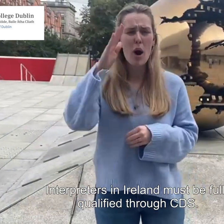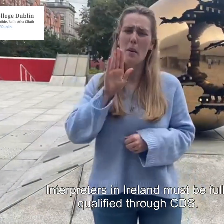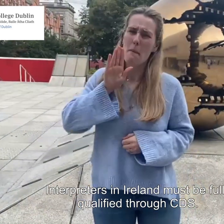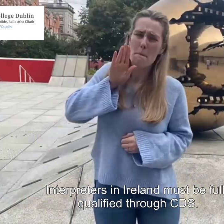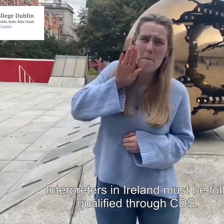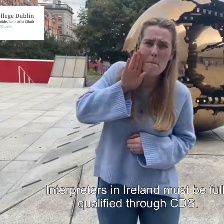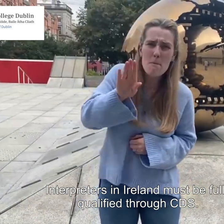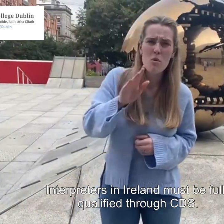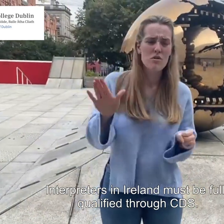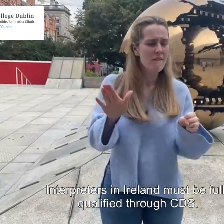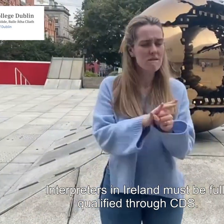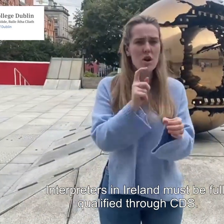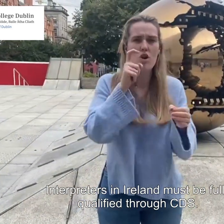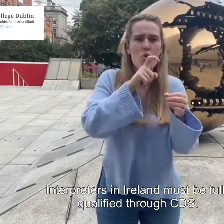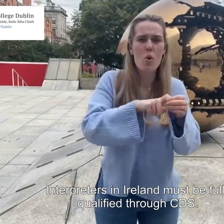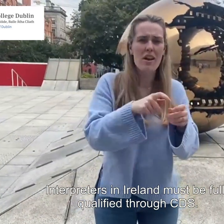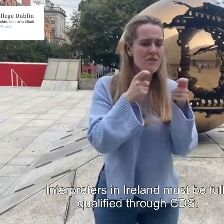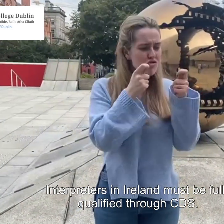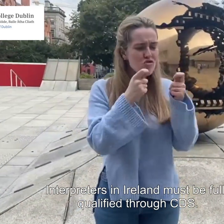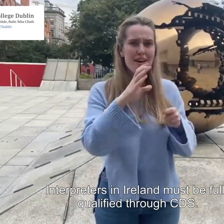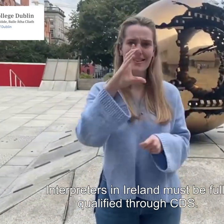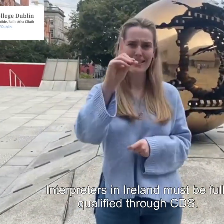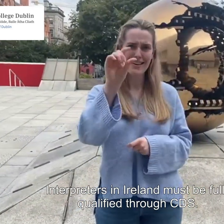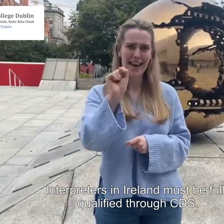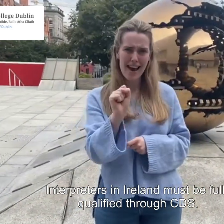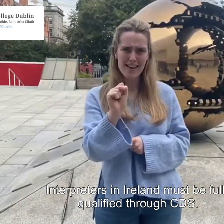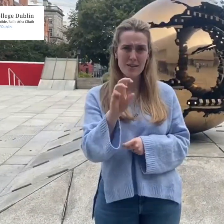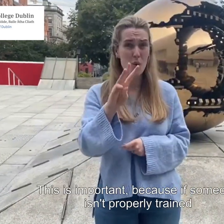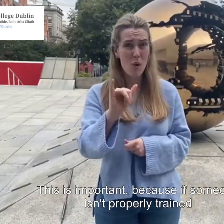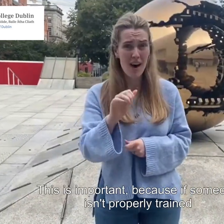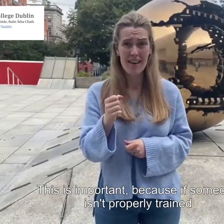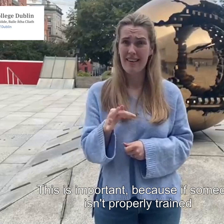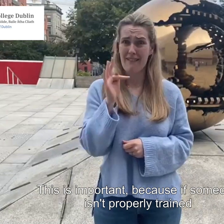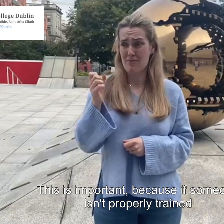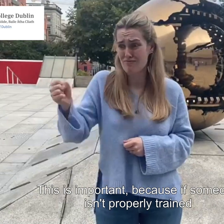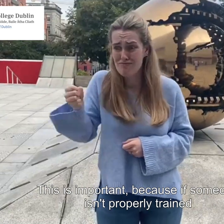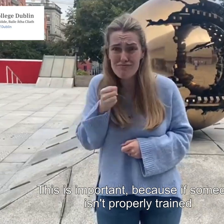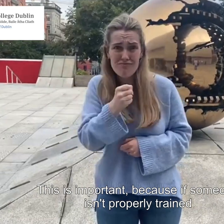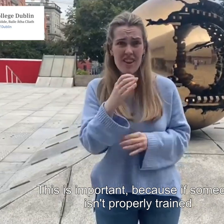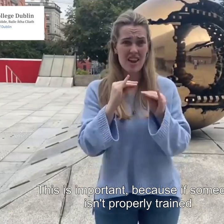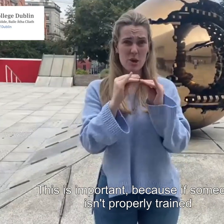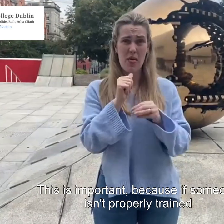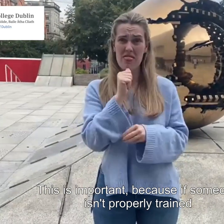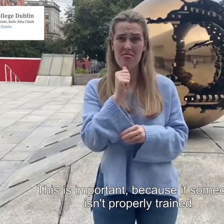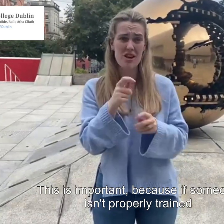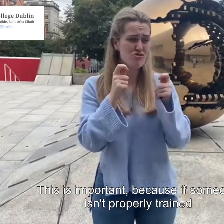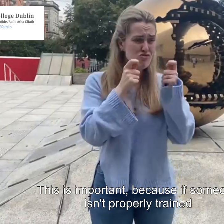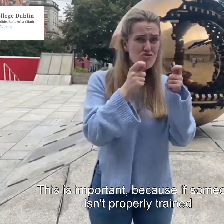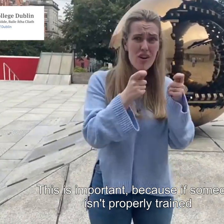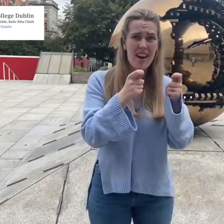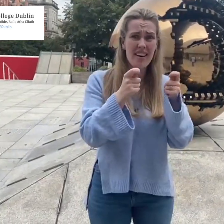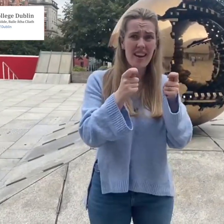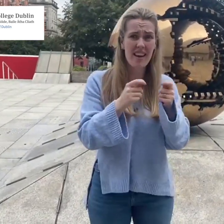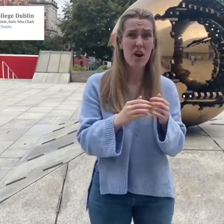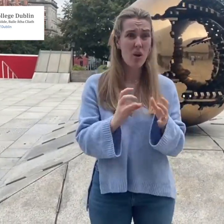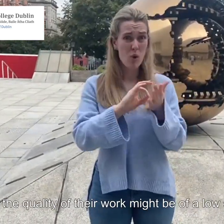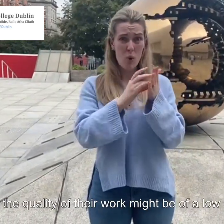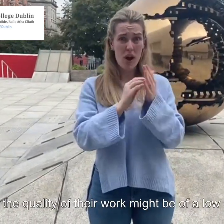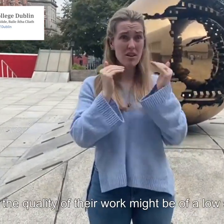Interpreters in Ireland must be fully qualified through CDS. This is important because if someone isn't properly trained, the quality of their work